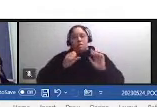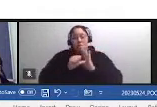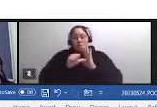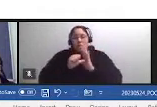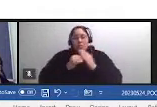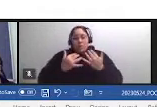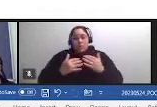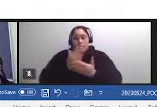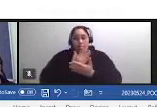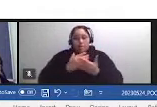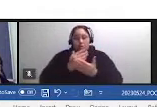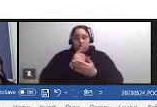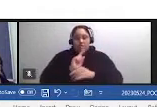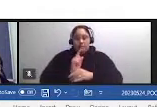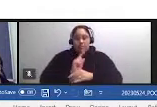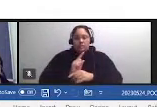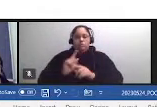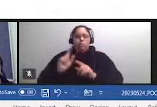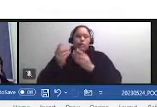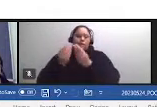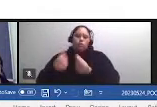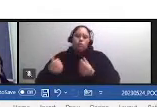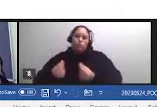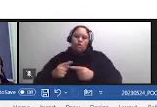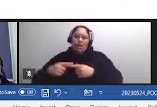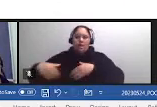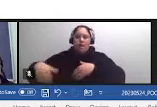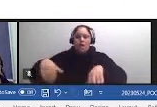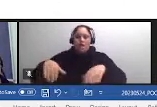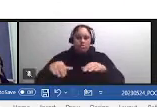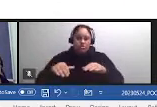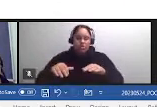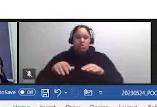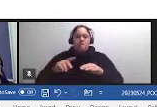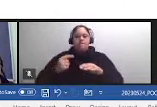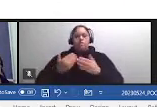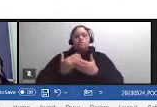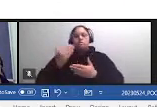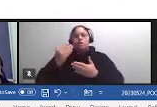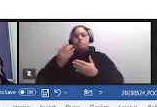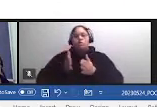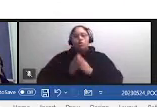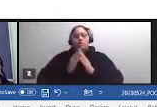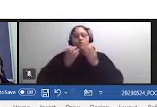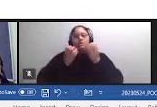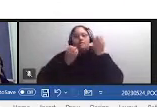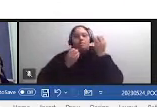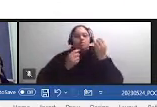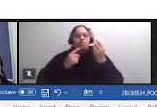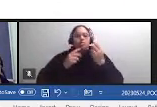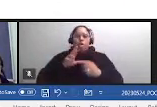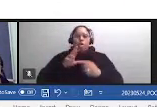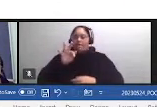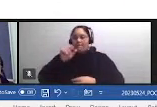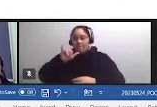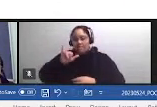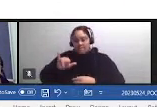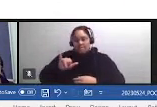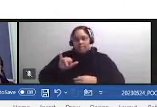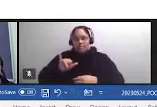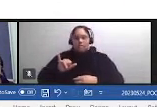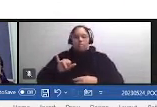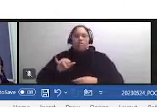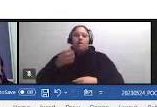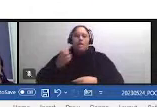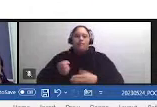important part of our minutes are the resolutions and actions, Chair. Just for some requests for information, RFIs. there